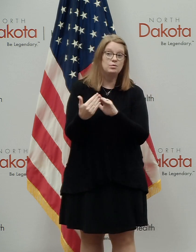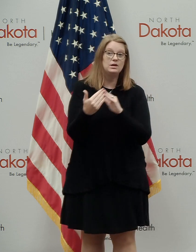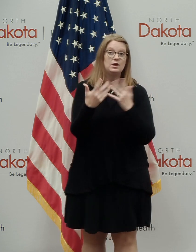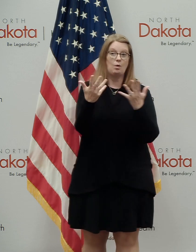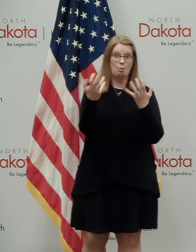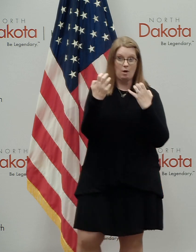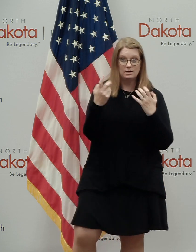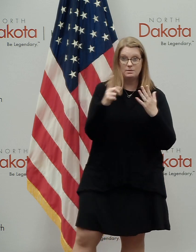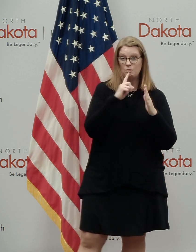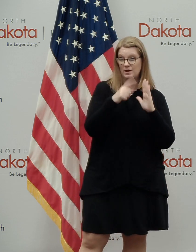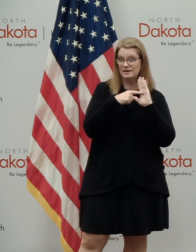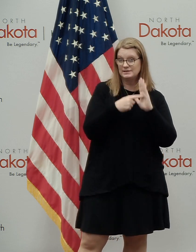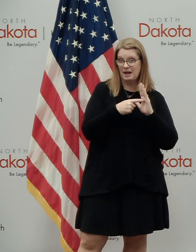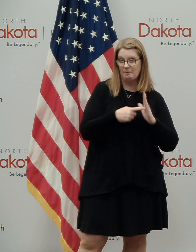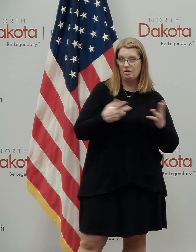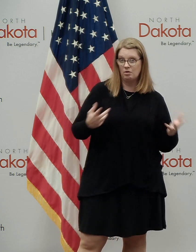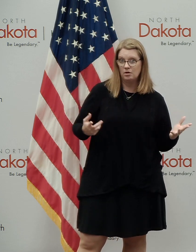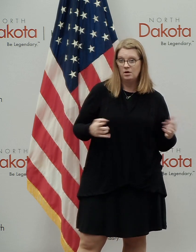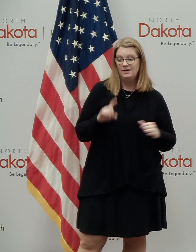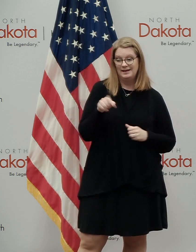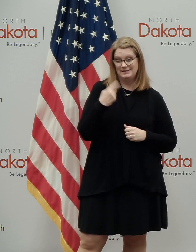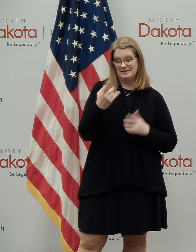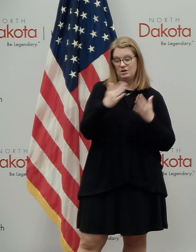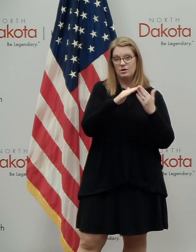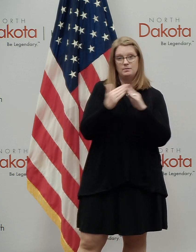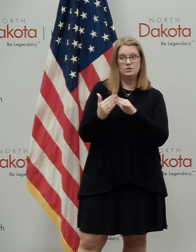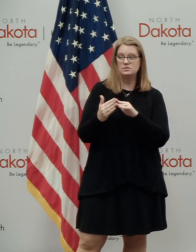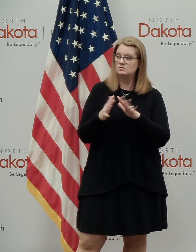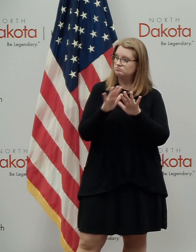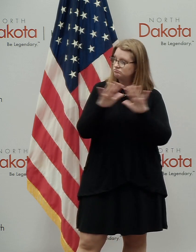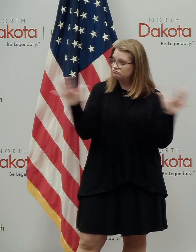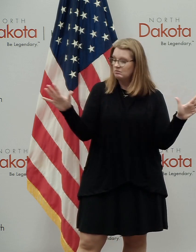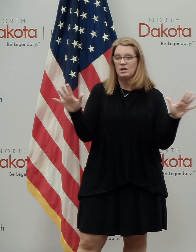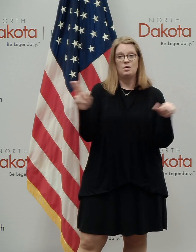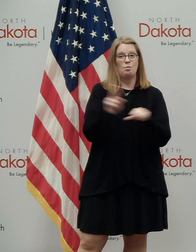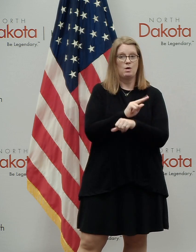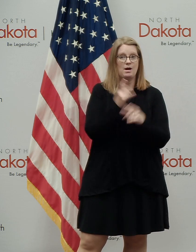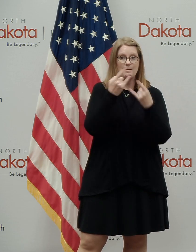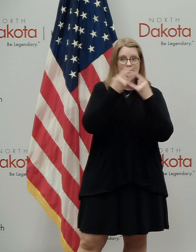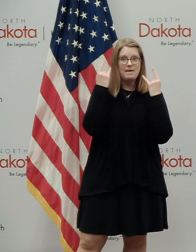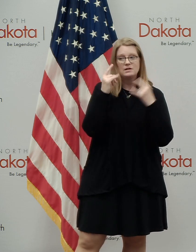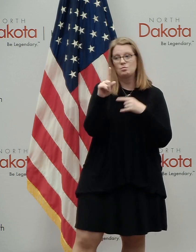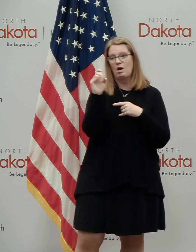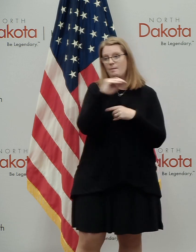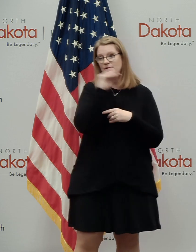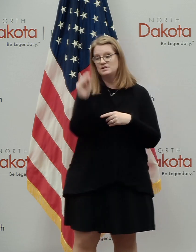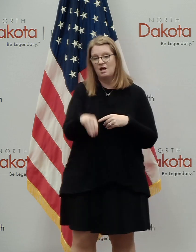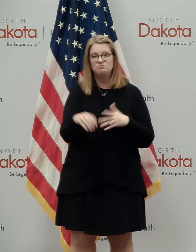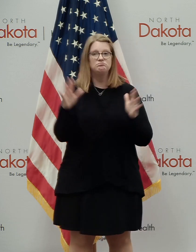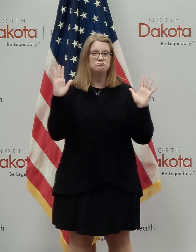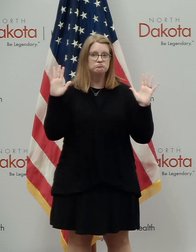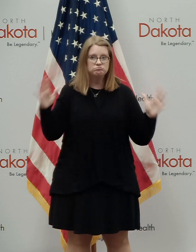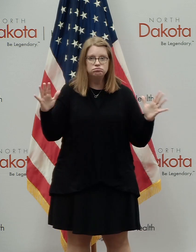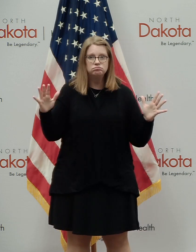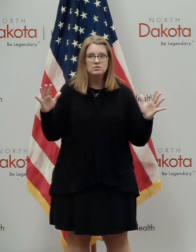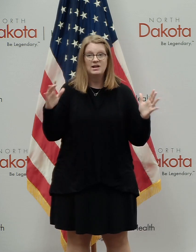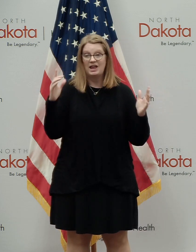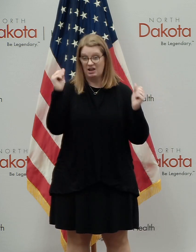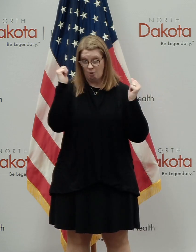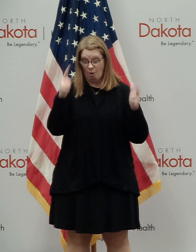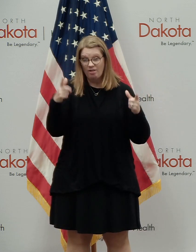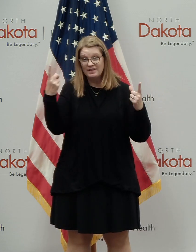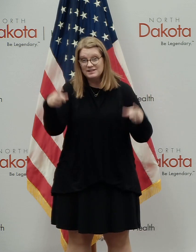to be in a real example for America, a single community could say everybody's going to wear a mask 100% of the time at all